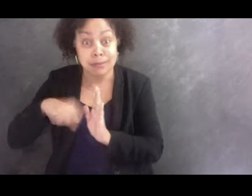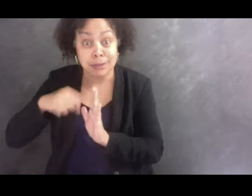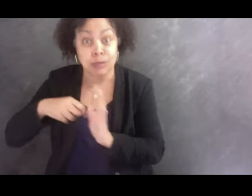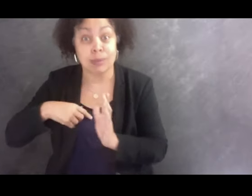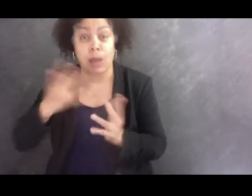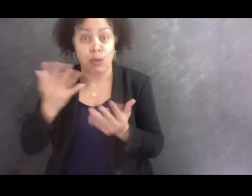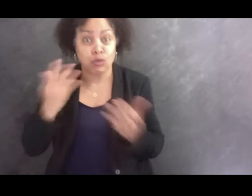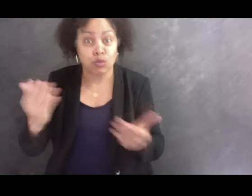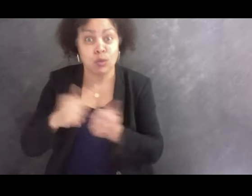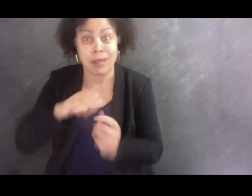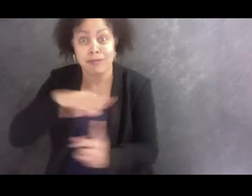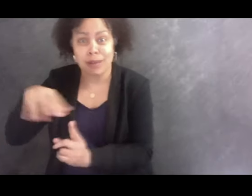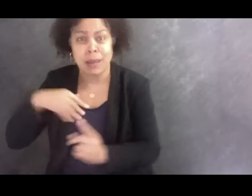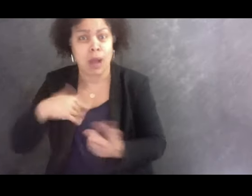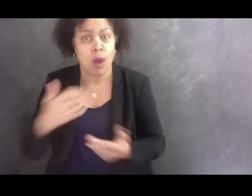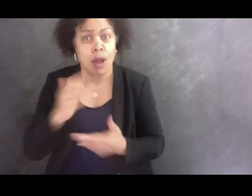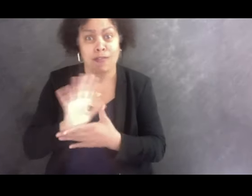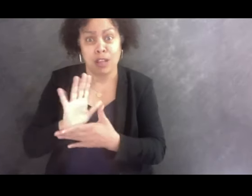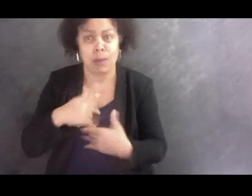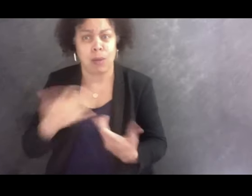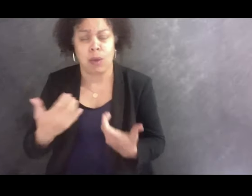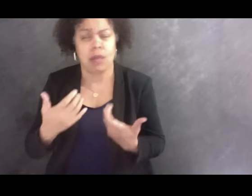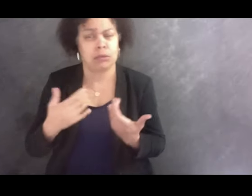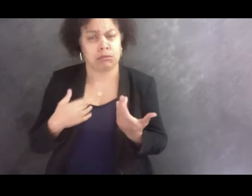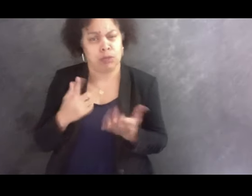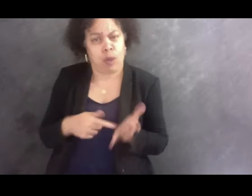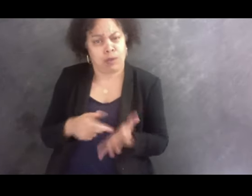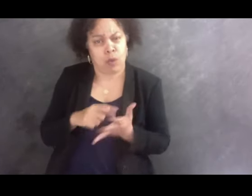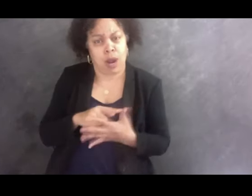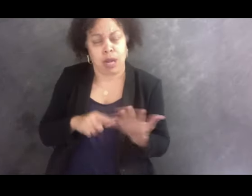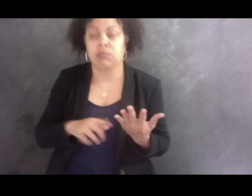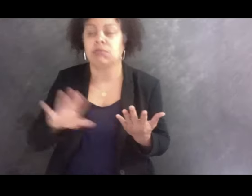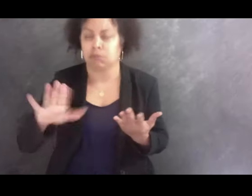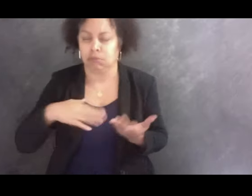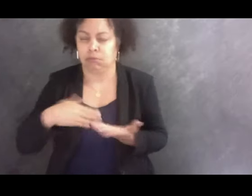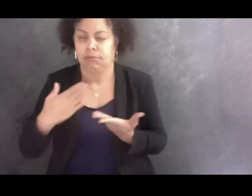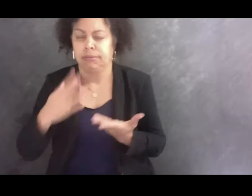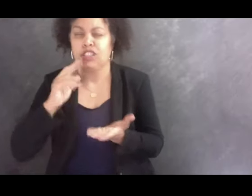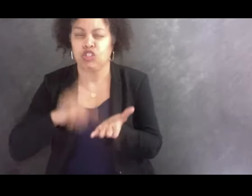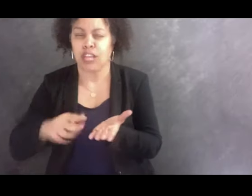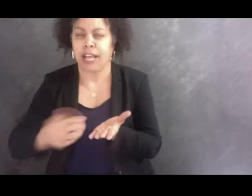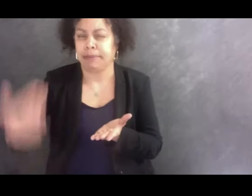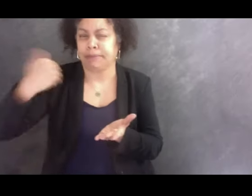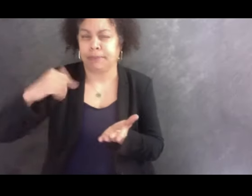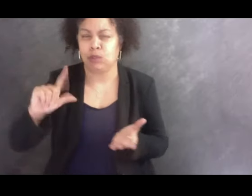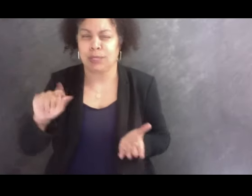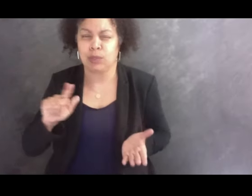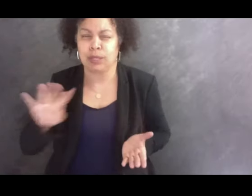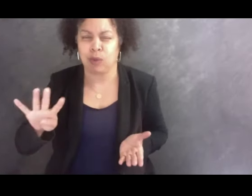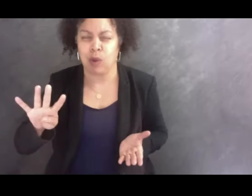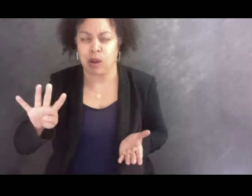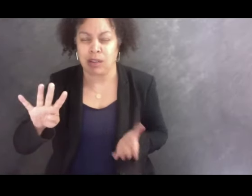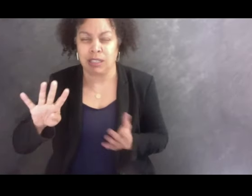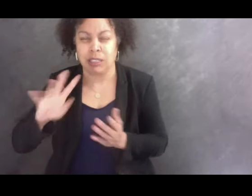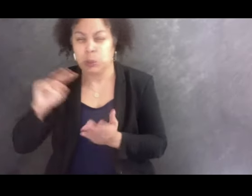production? So if you're a filmmaker, I would suggest that you look at the 2024 award cycle, though of course it's up to you what discipline you'd like to